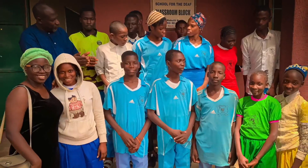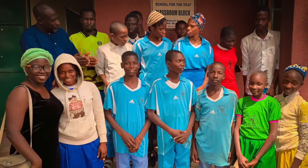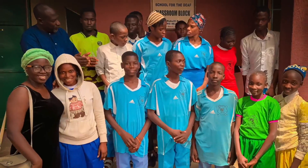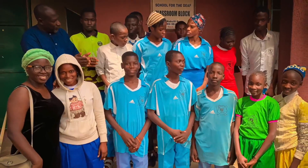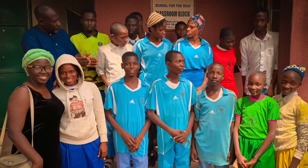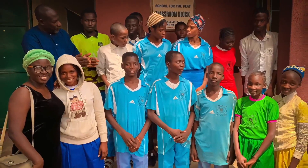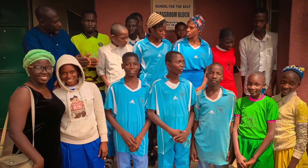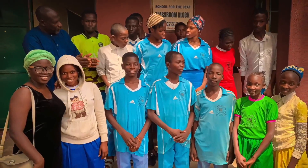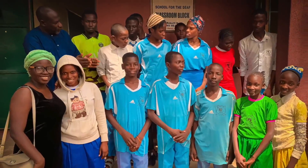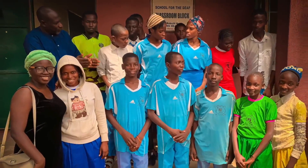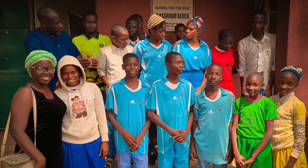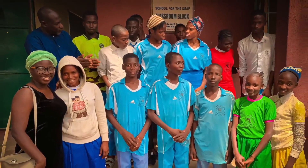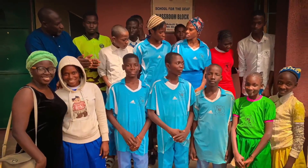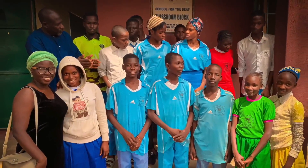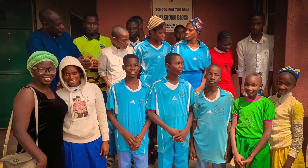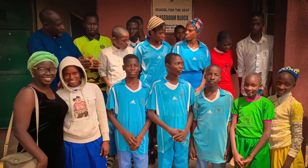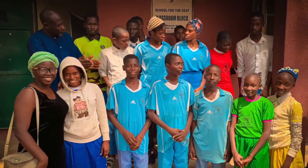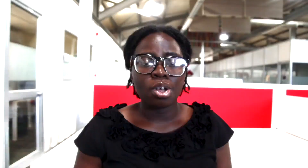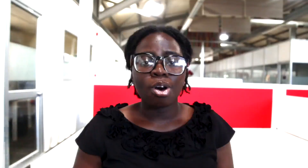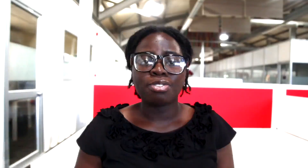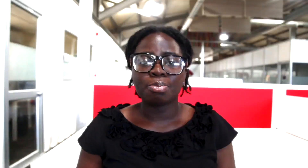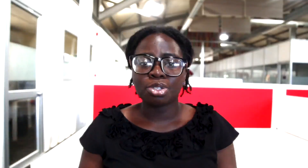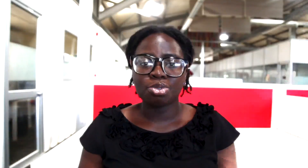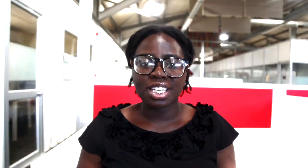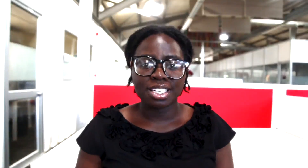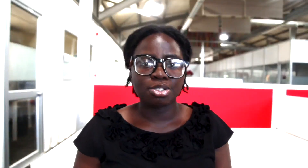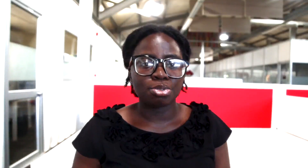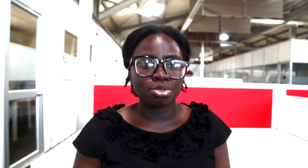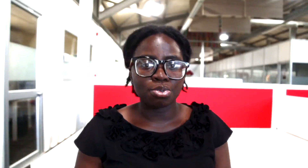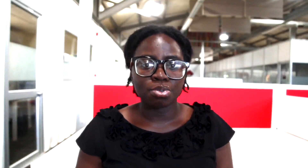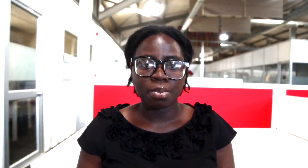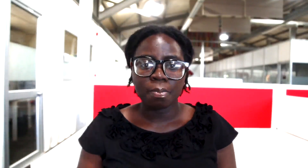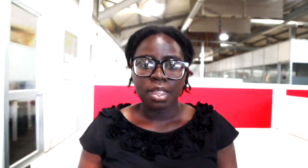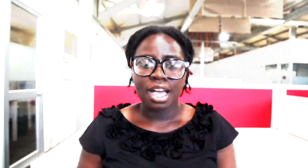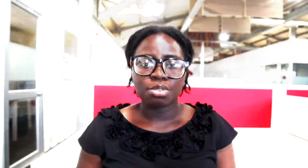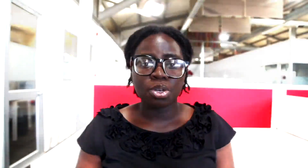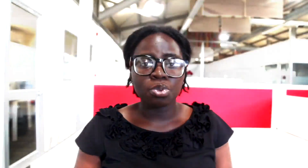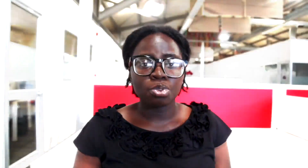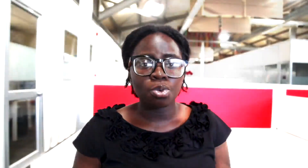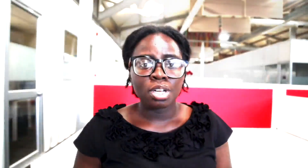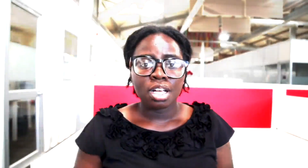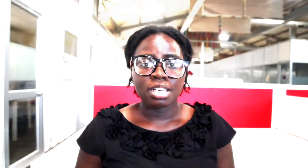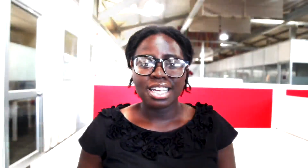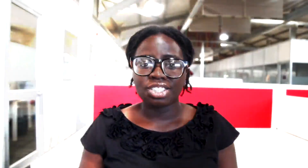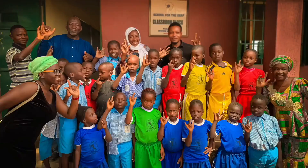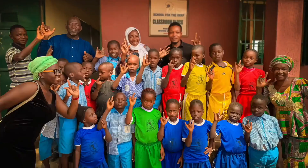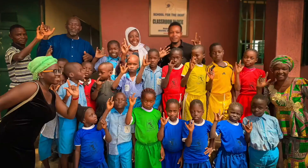come together and help us achieve this goal of sponsoring kids to school. As we all know, Nigeria has a low